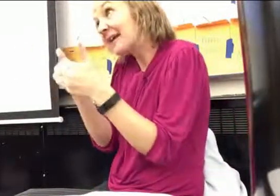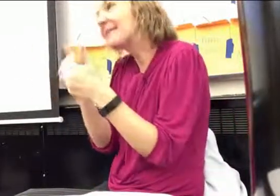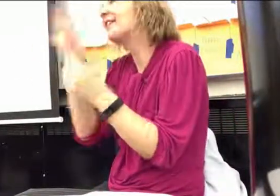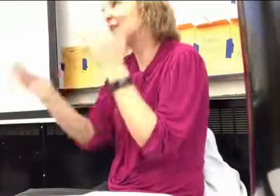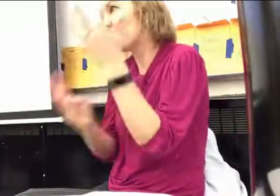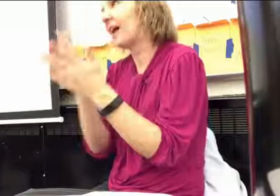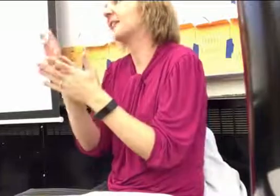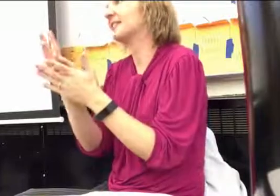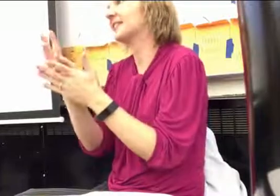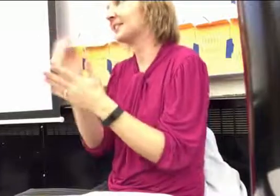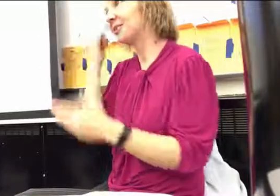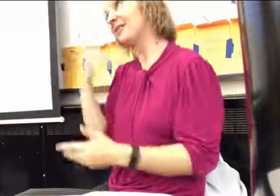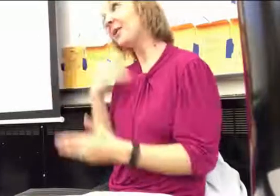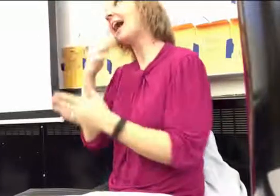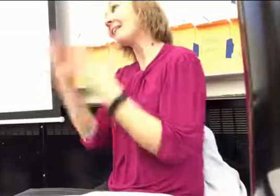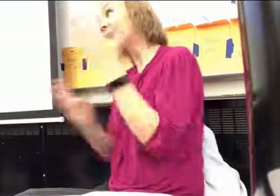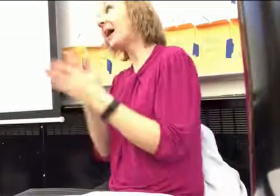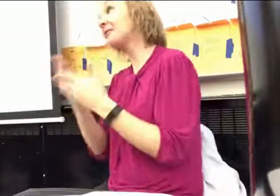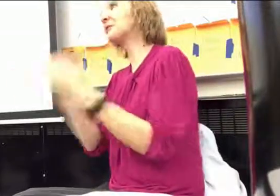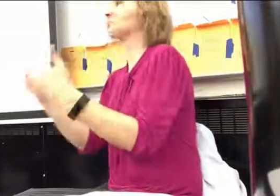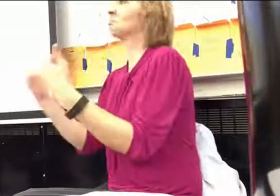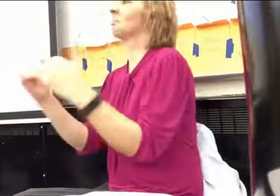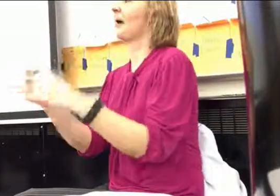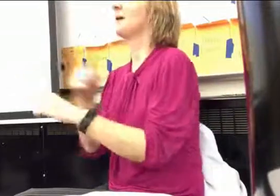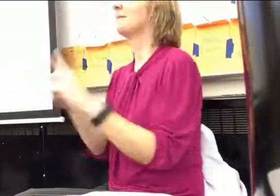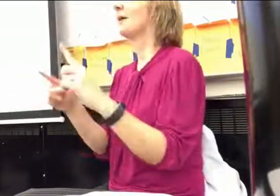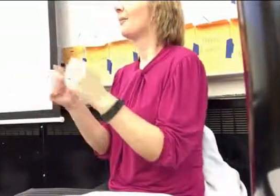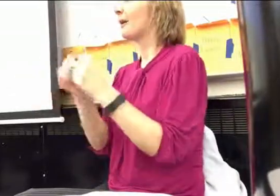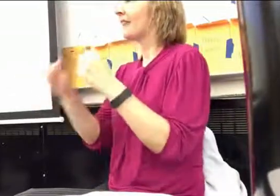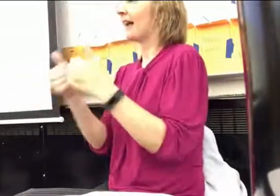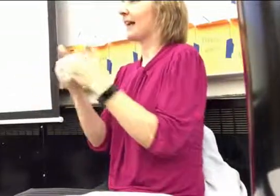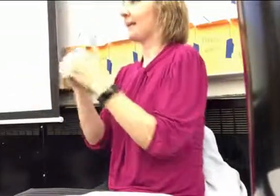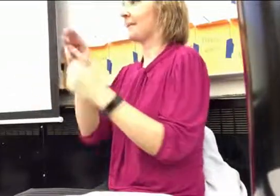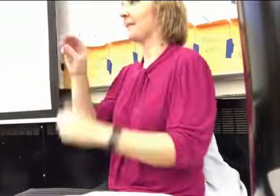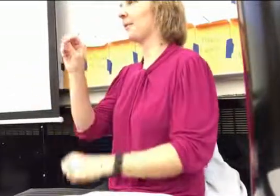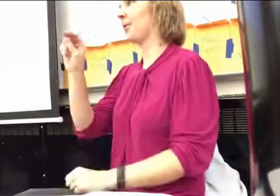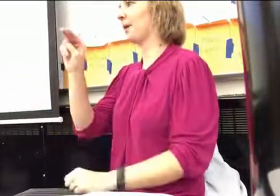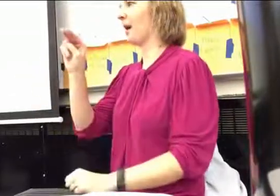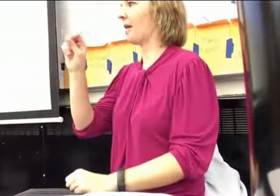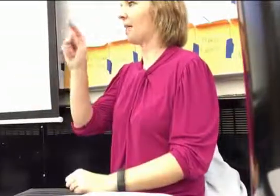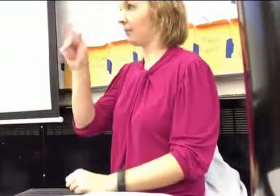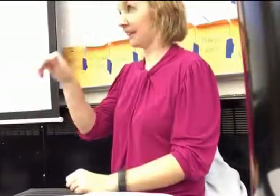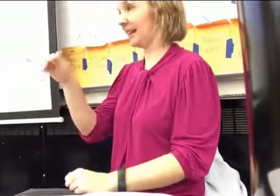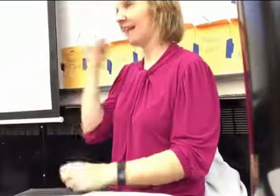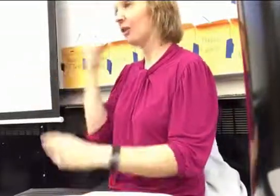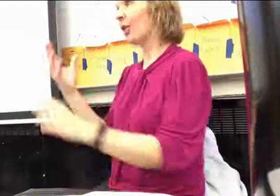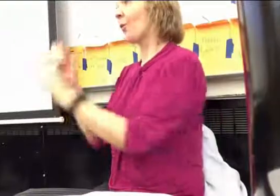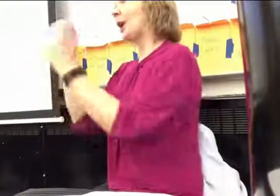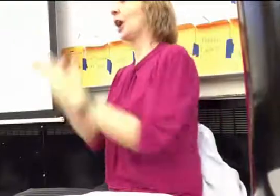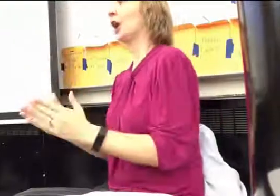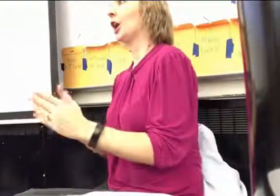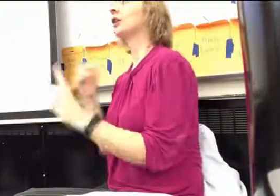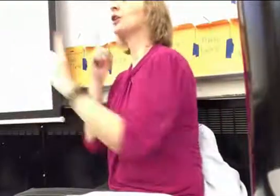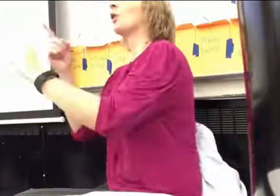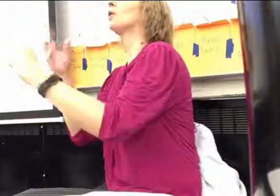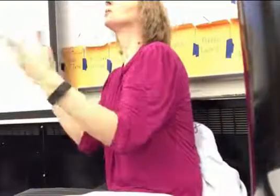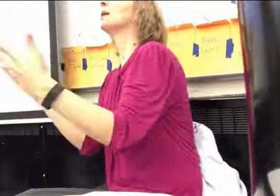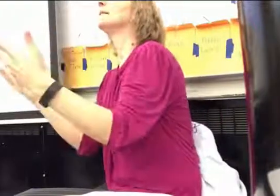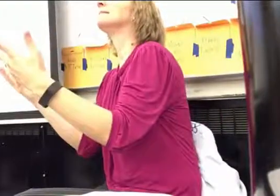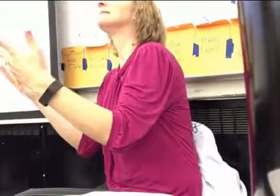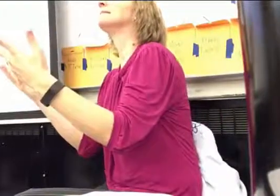so if you have 4 hours, you can go play it. Now, in the game Monopoly, when you are the winner, the end goal is to do